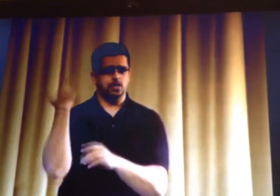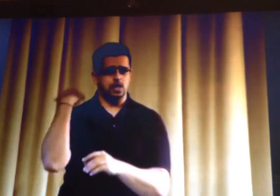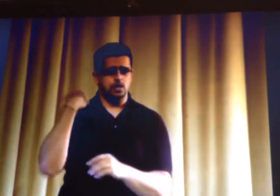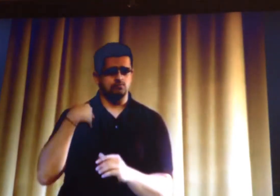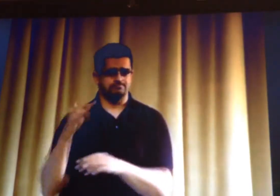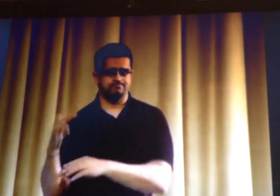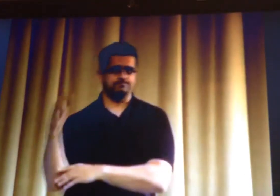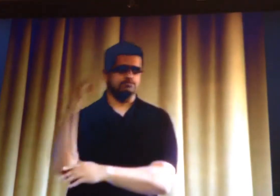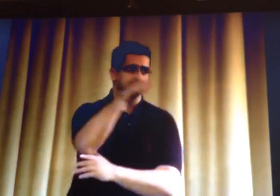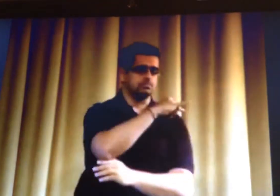The peer-to-peer can help.